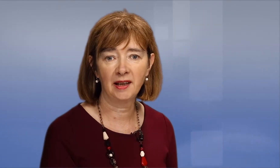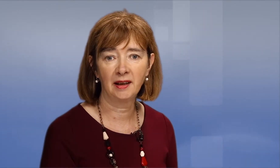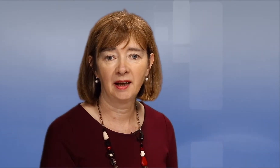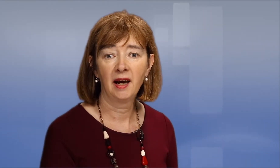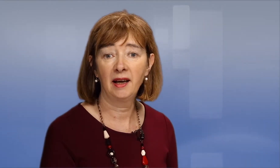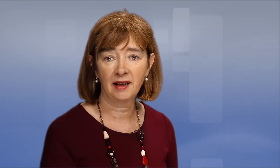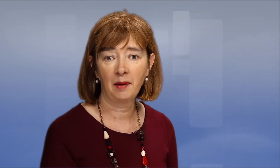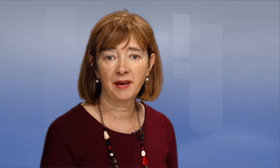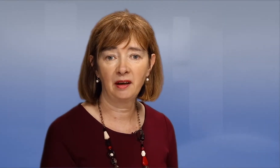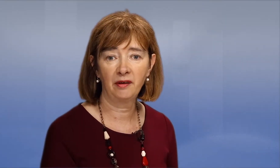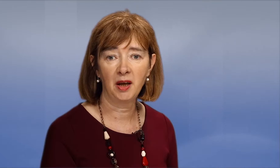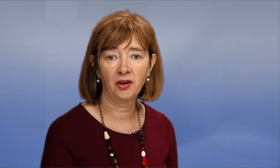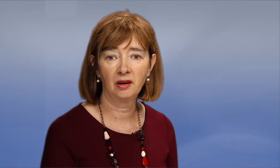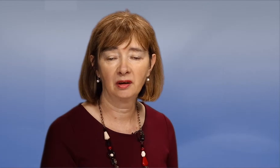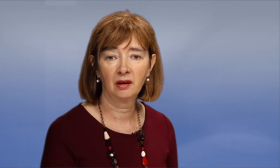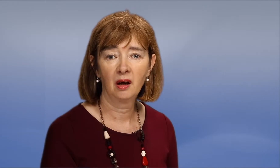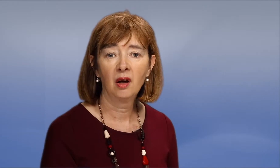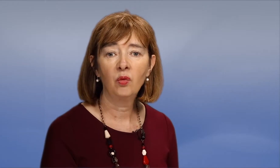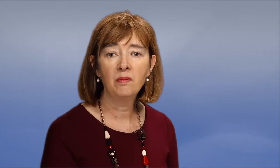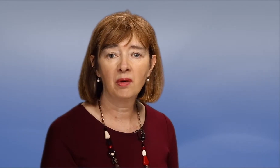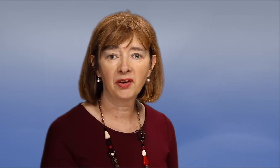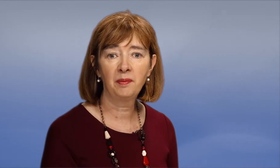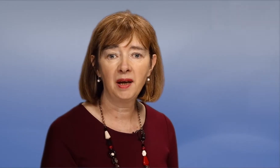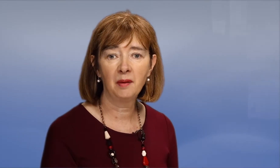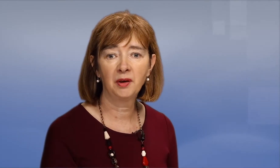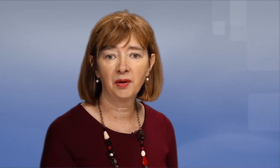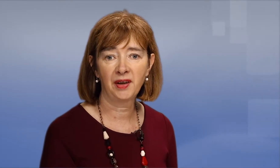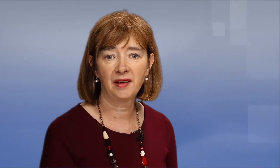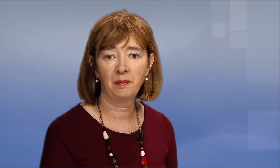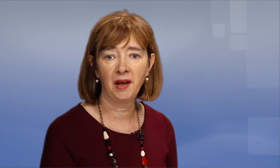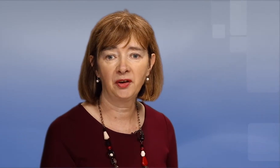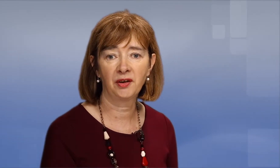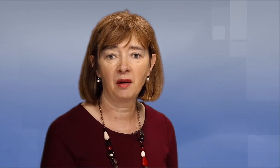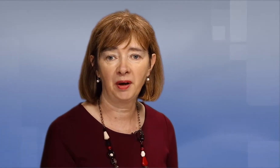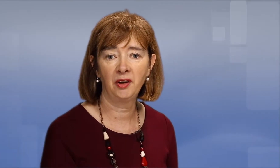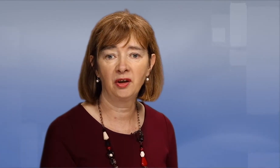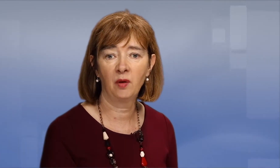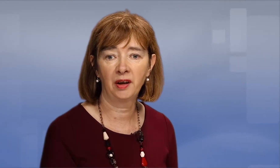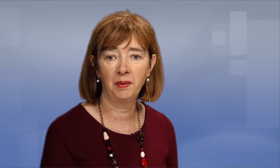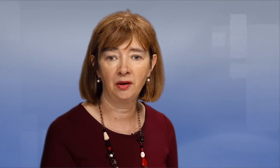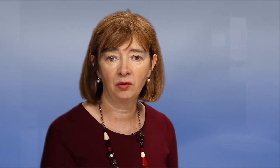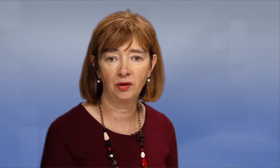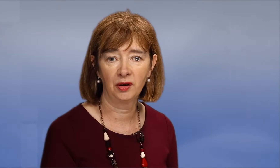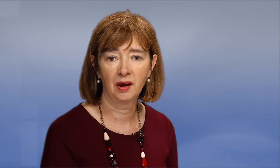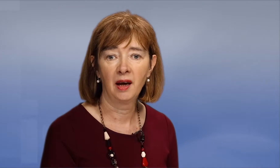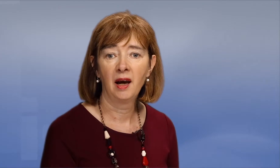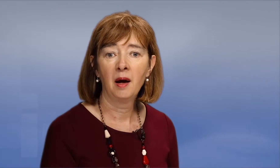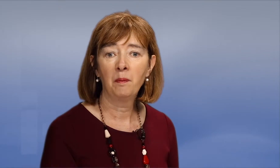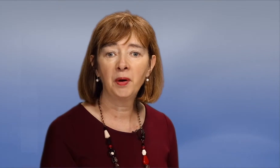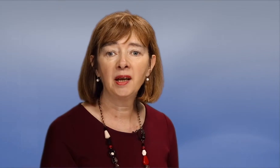misunderstanding and gaps in information. We must be able to assess the patient's comprehension of what they're being told. Booking